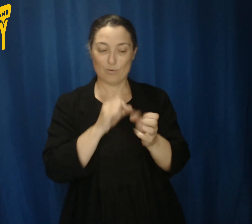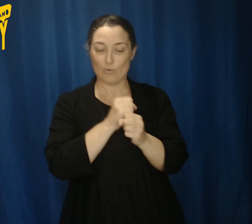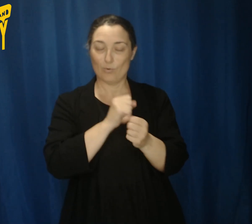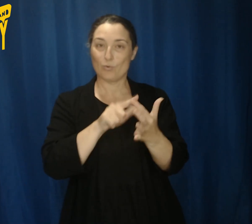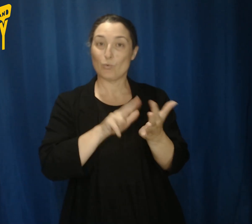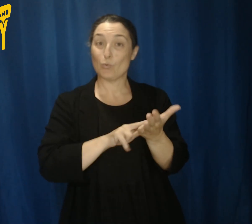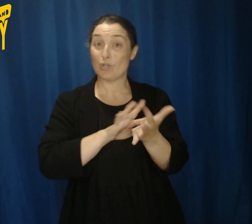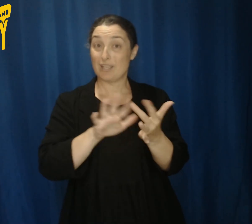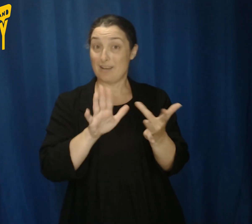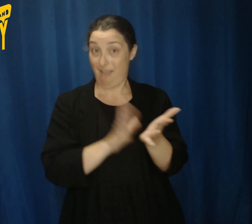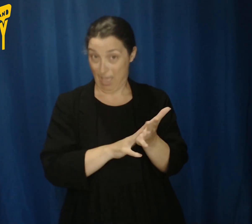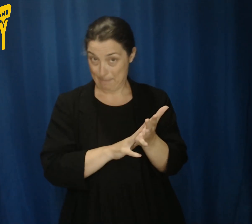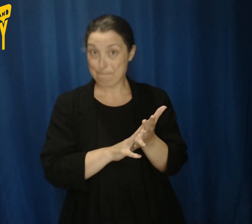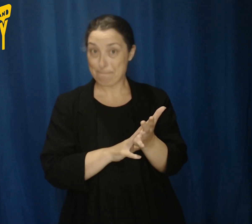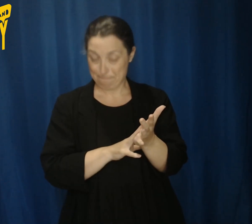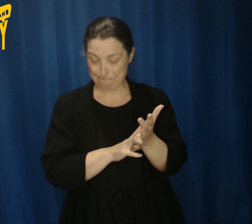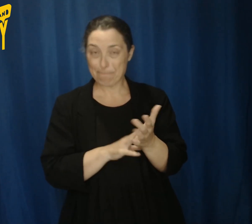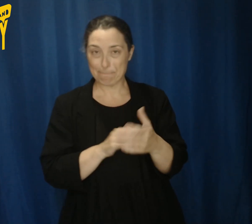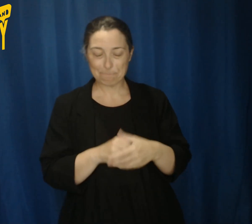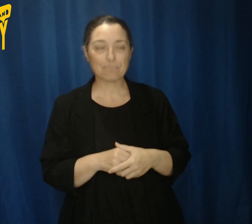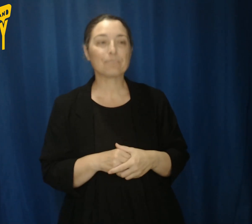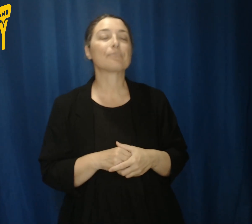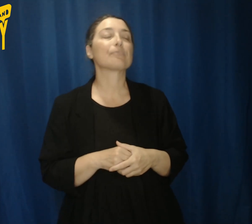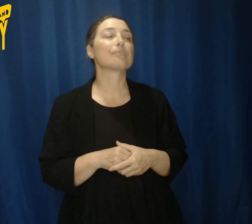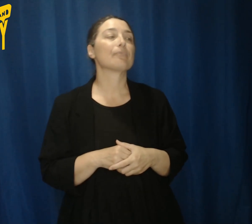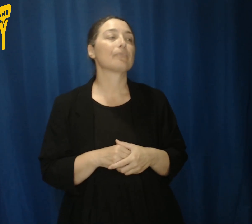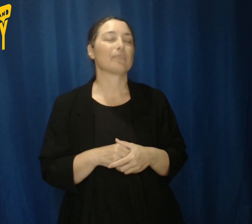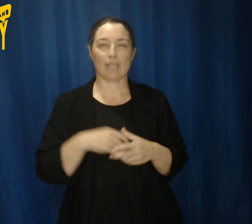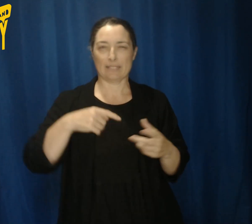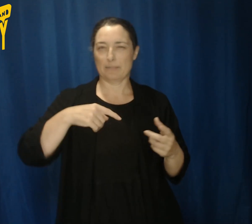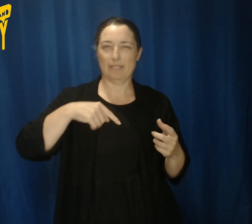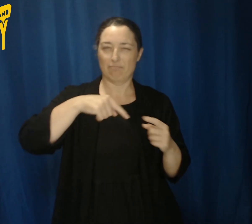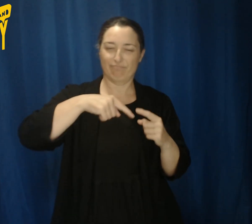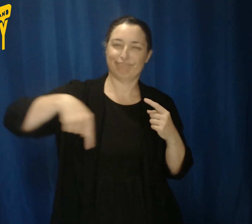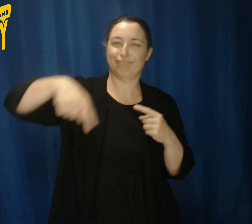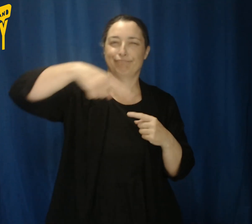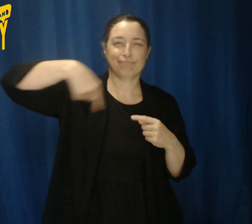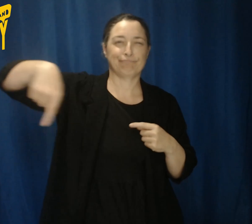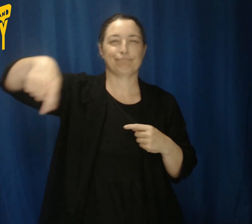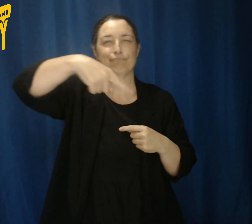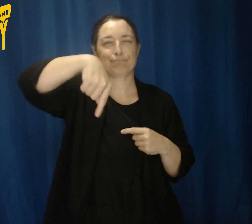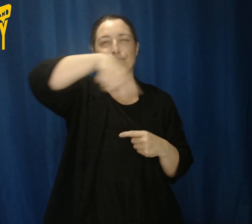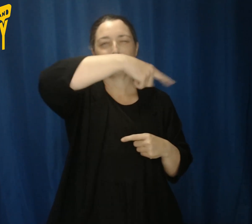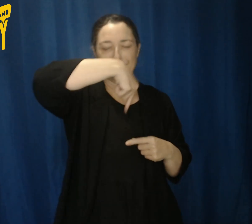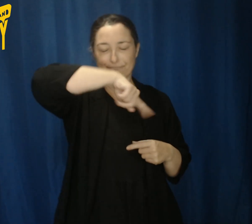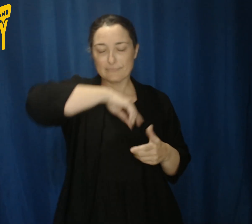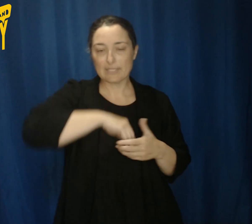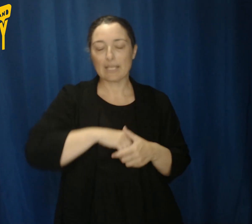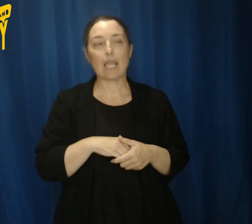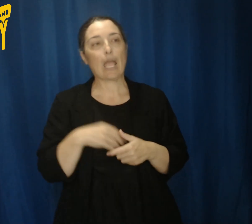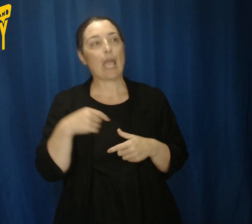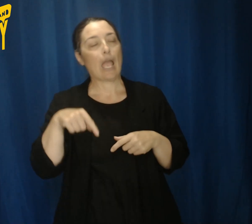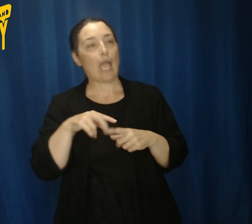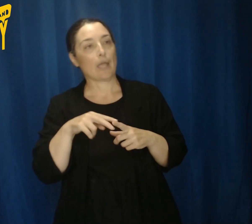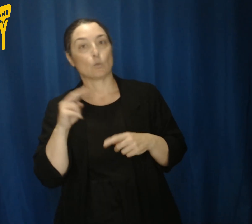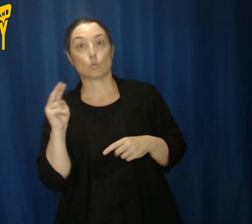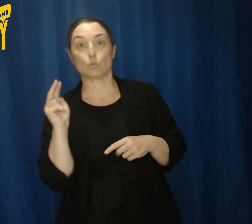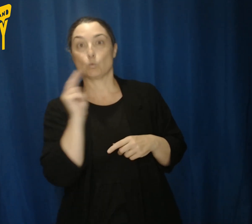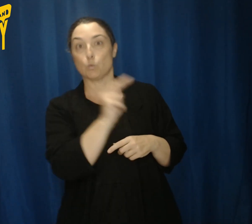big circles, like big circular sort of gallery, and being at one side of it and looking across and seeing this contemporary Italian